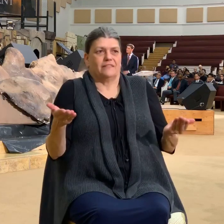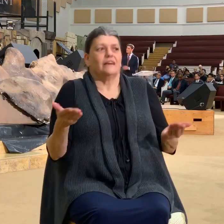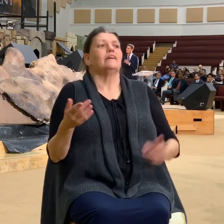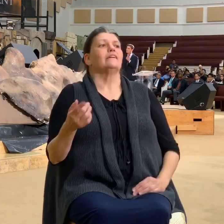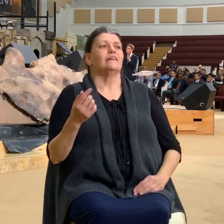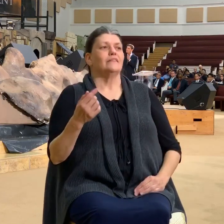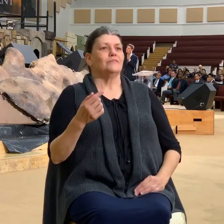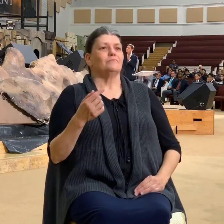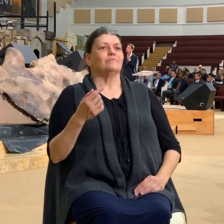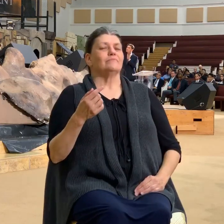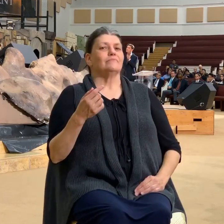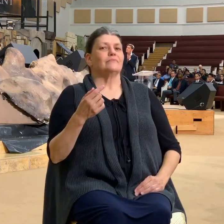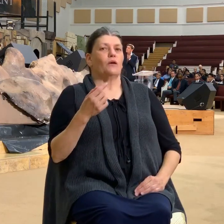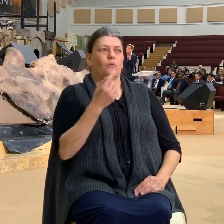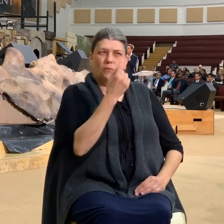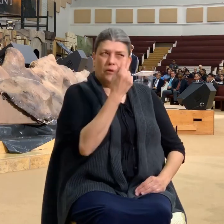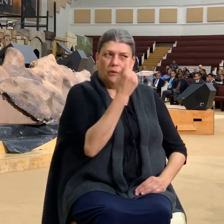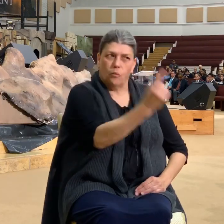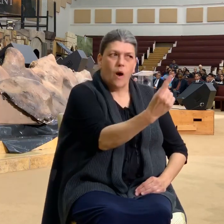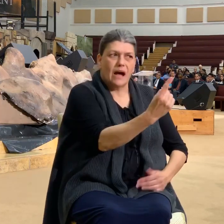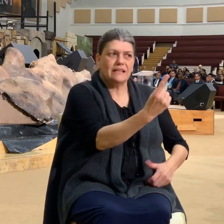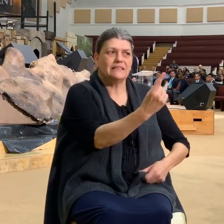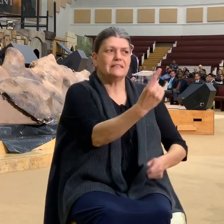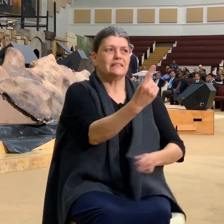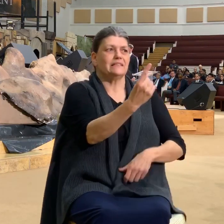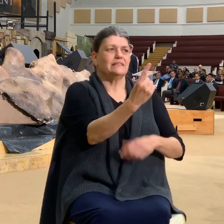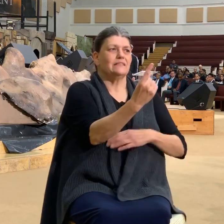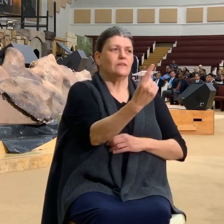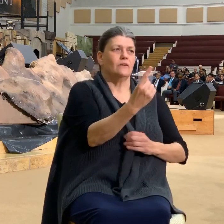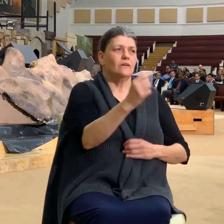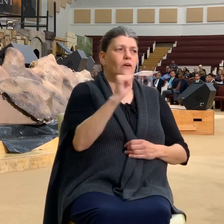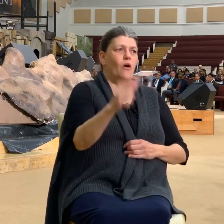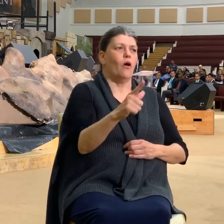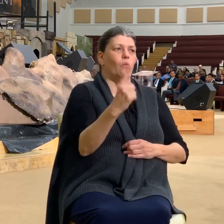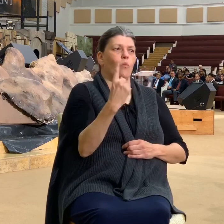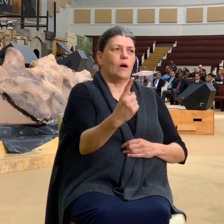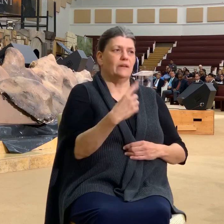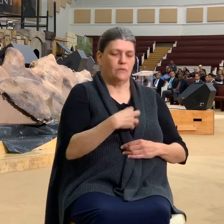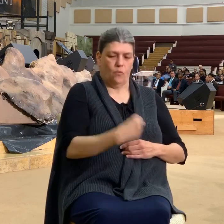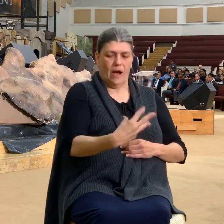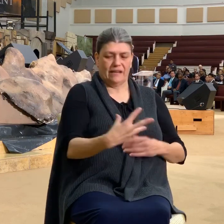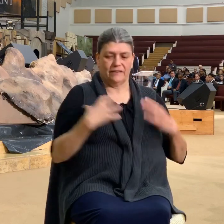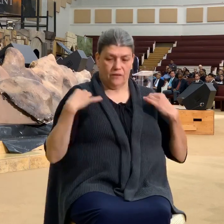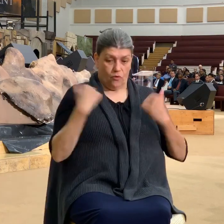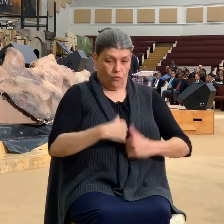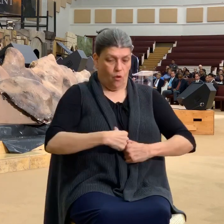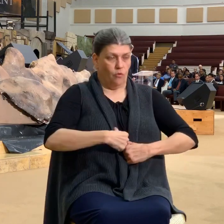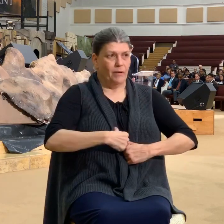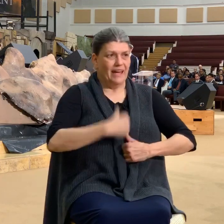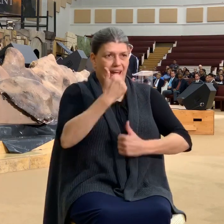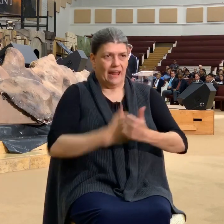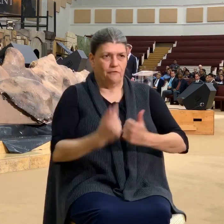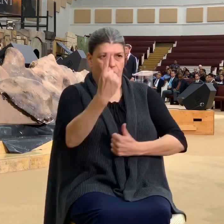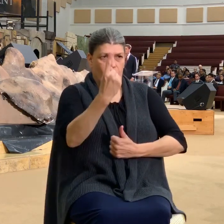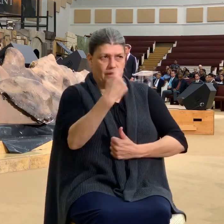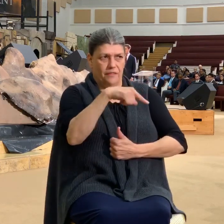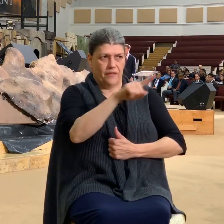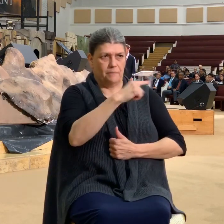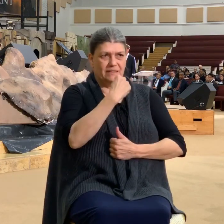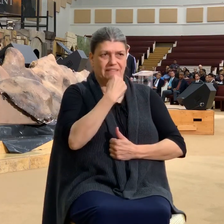robes. They were all around the same throne, and every single one of them were